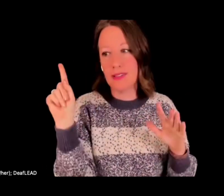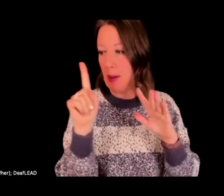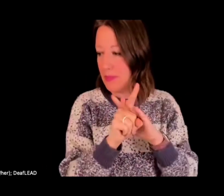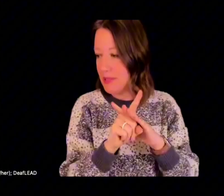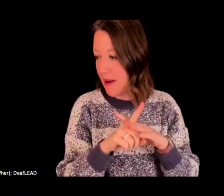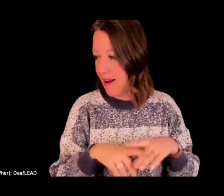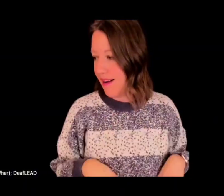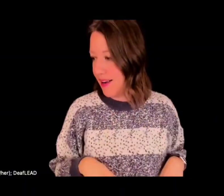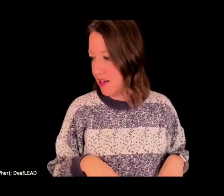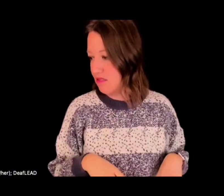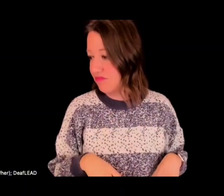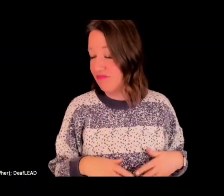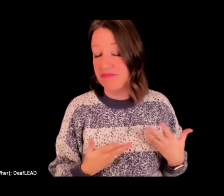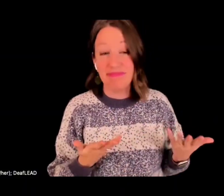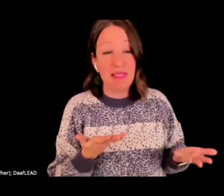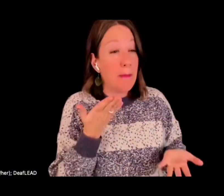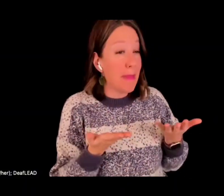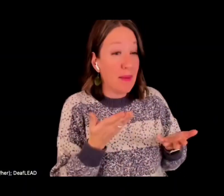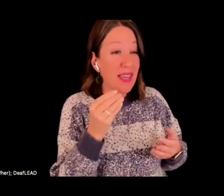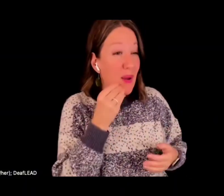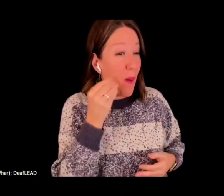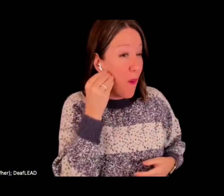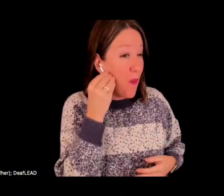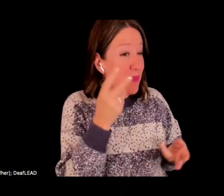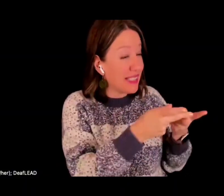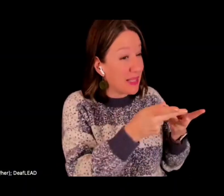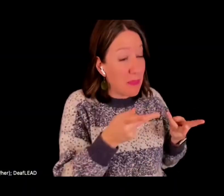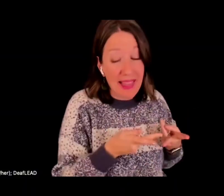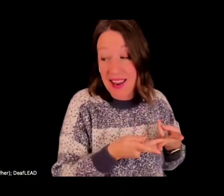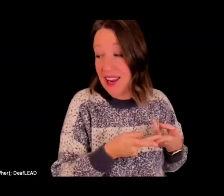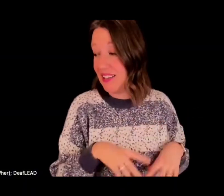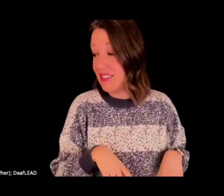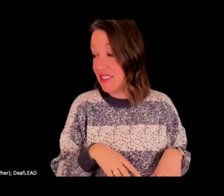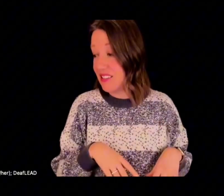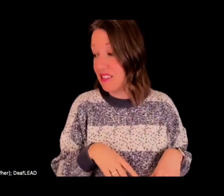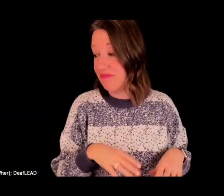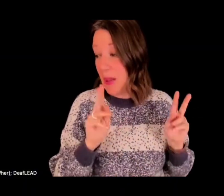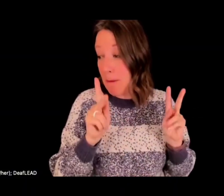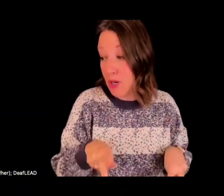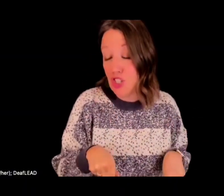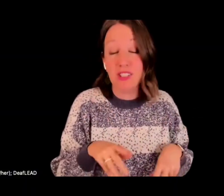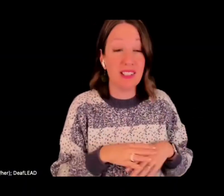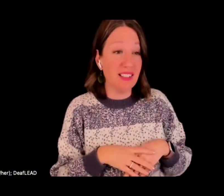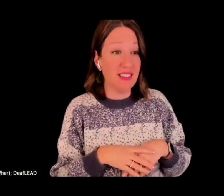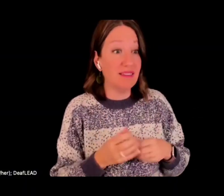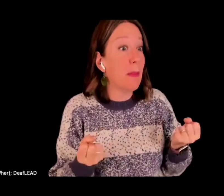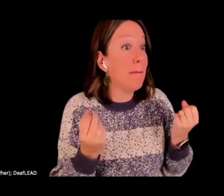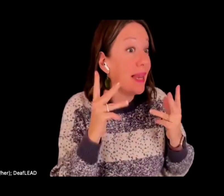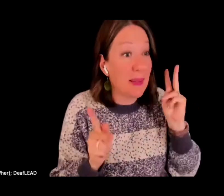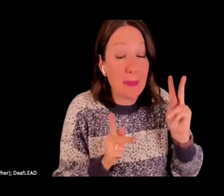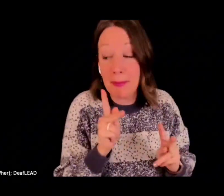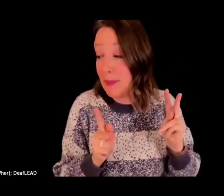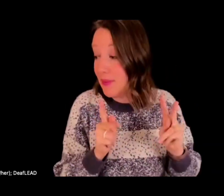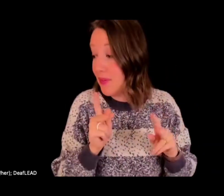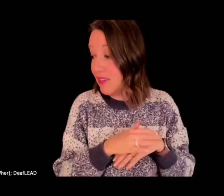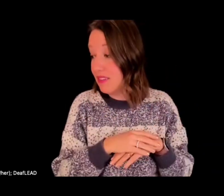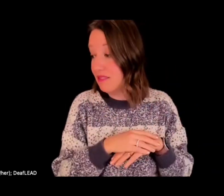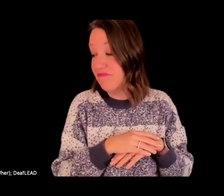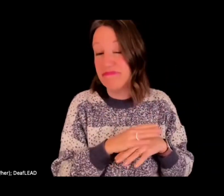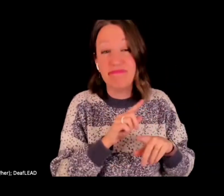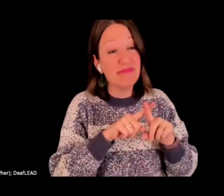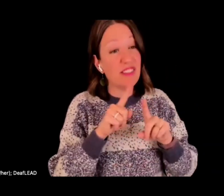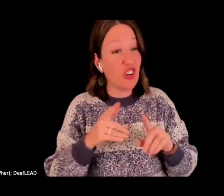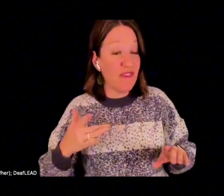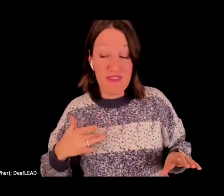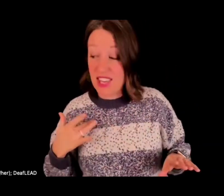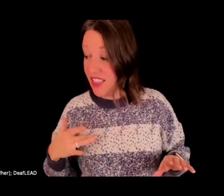literally using the word home, but what comes to mind when you think of that word? Maybe it's a place, a person, maybe